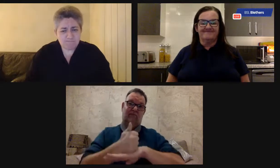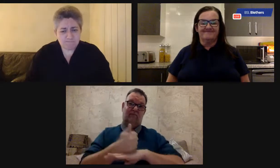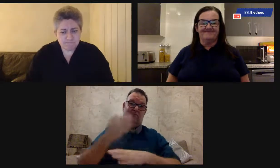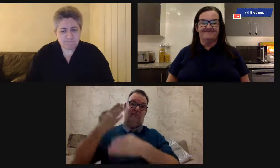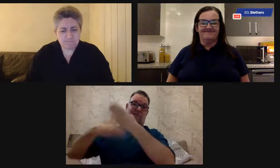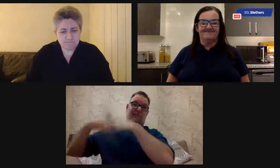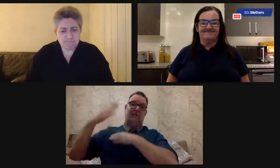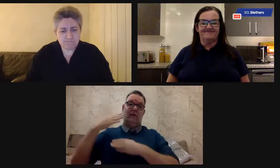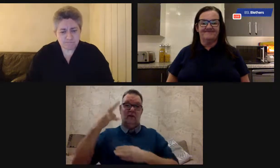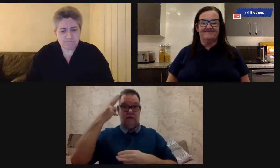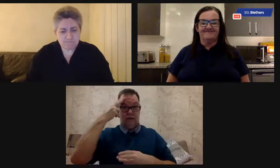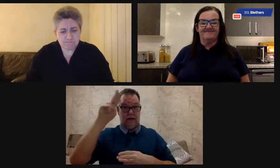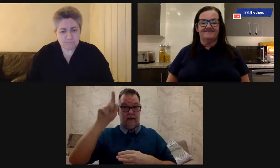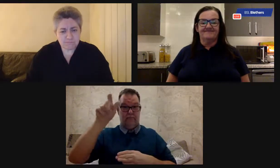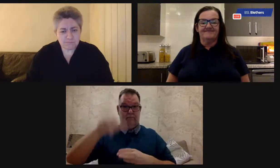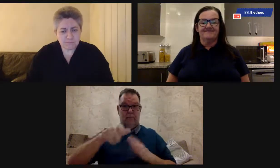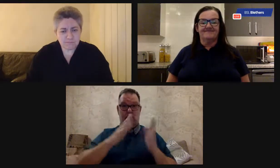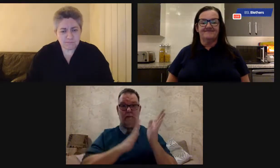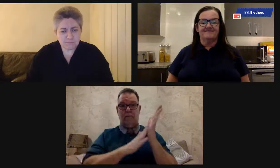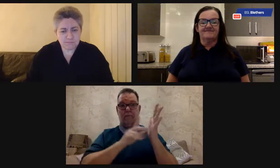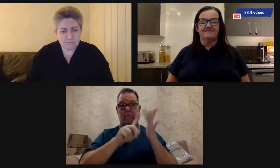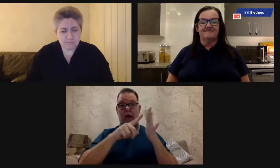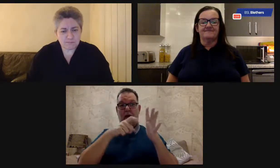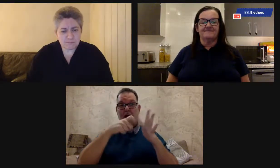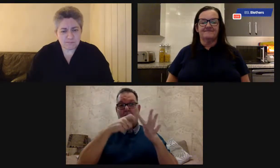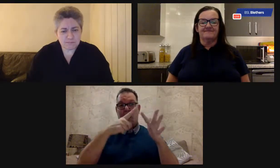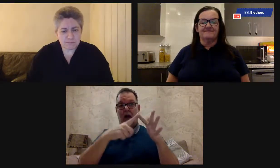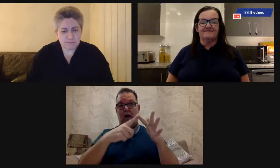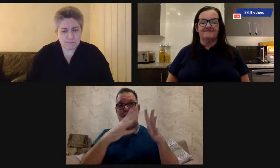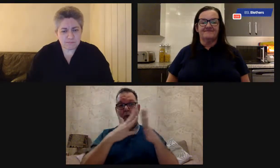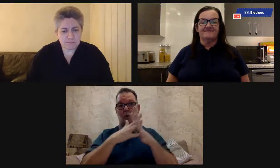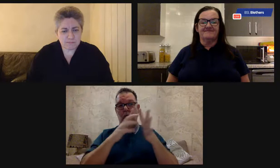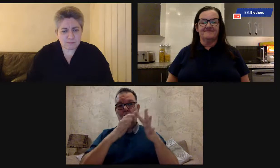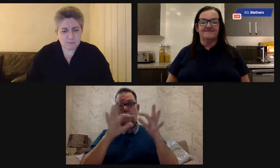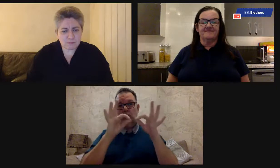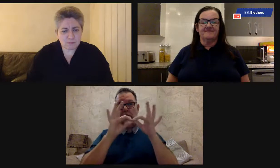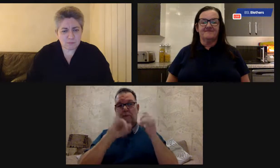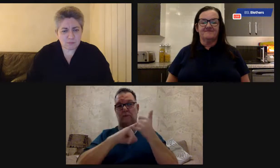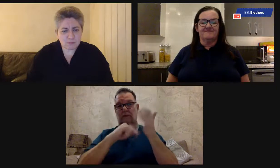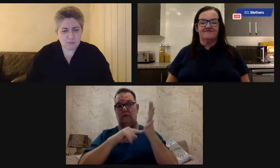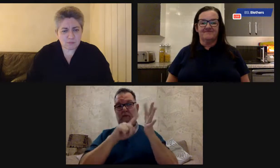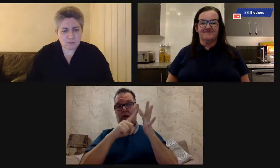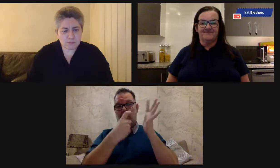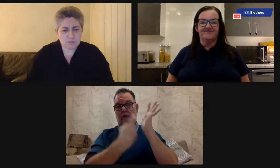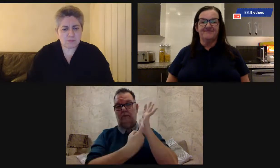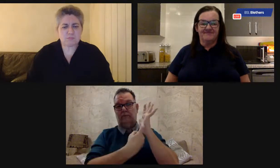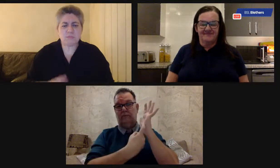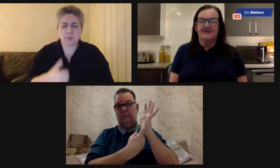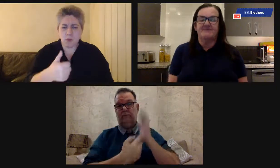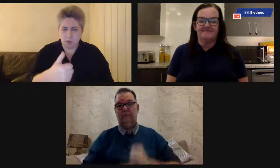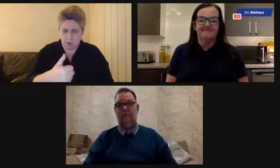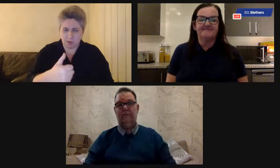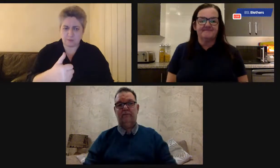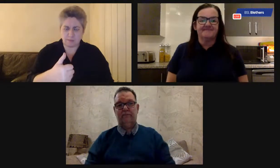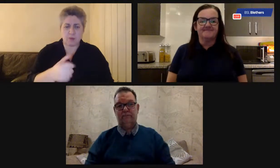said, well, it was an amazing man, and his name was Mike Webster.